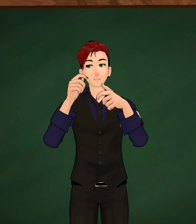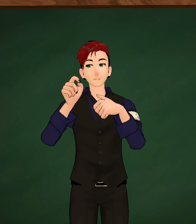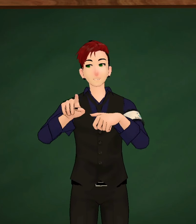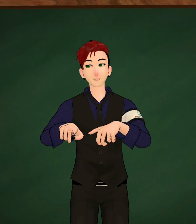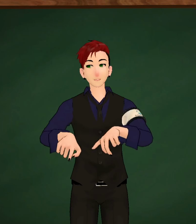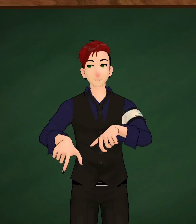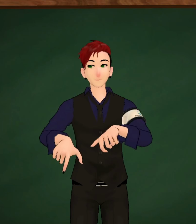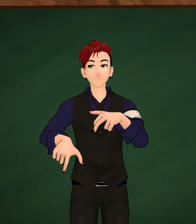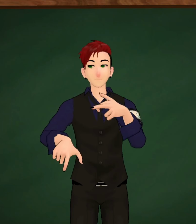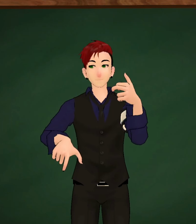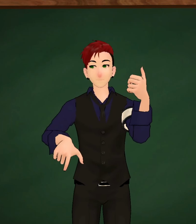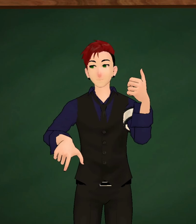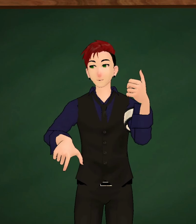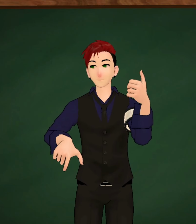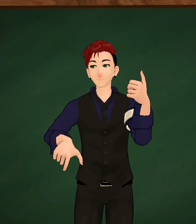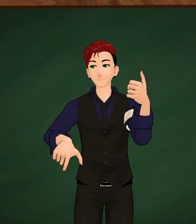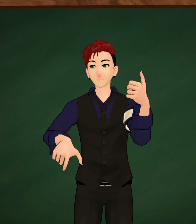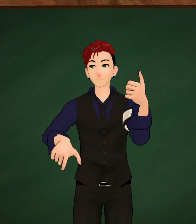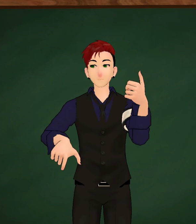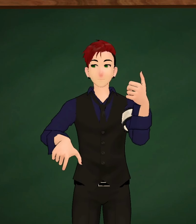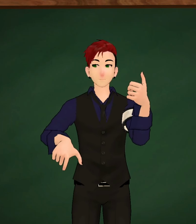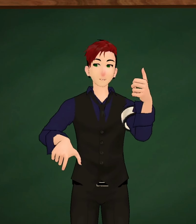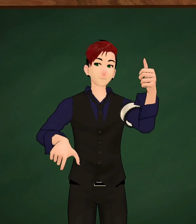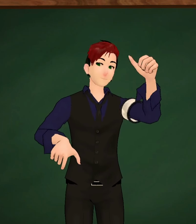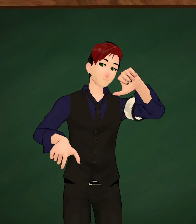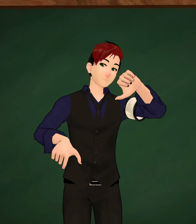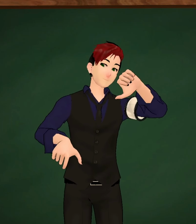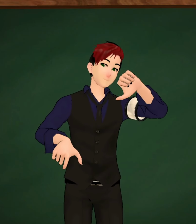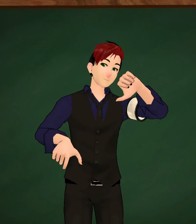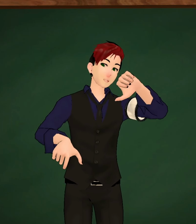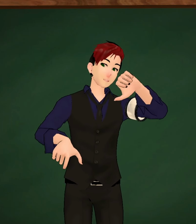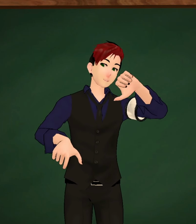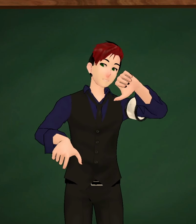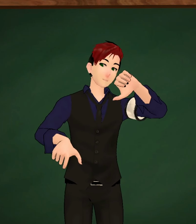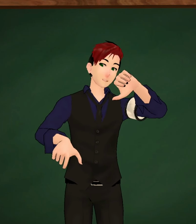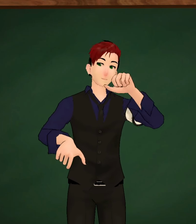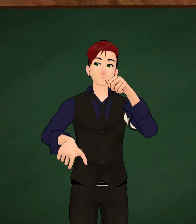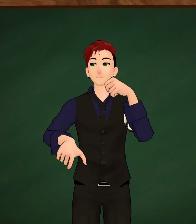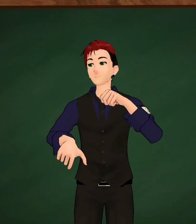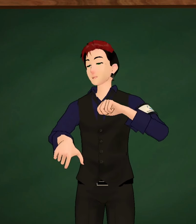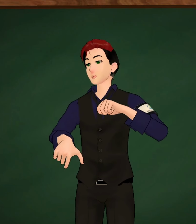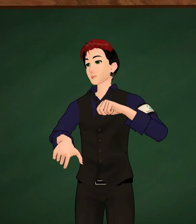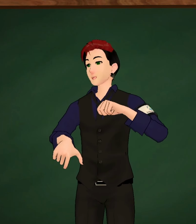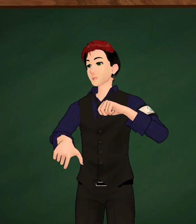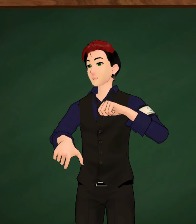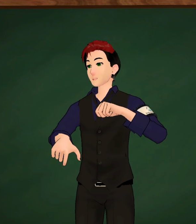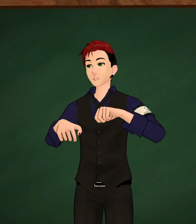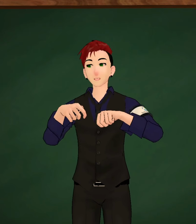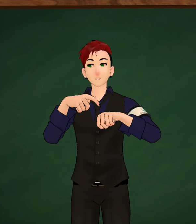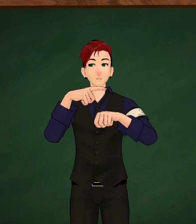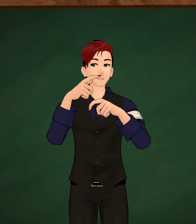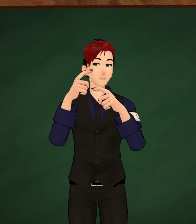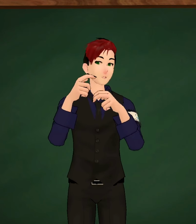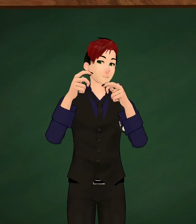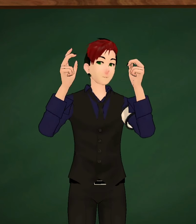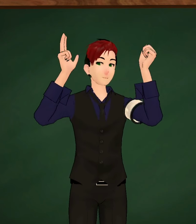Hope that answers your question. Thank you. Of course. Okay. Got time for a little bit more. Any